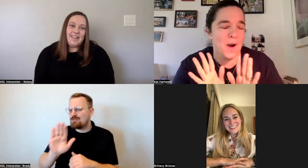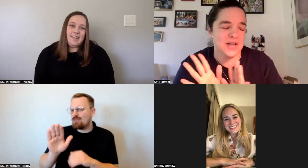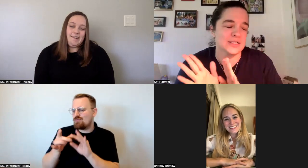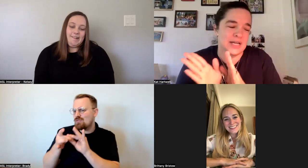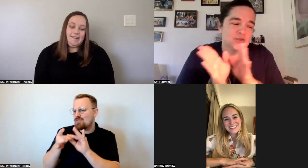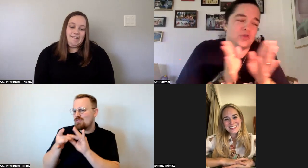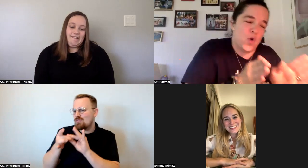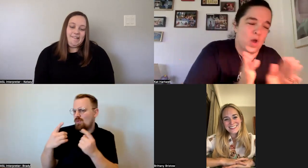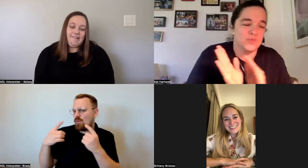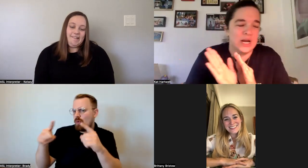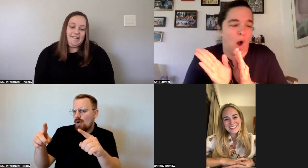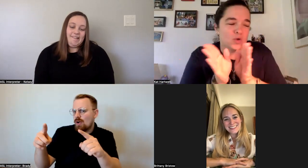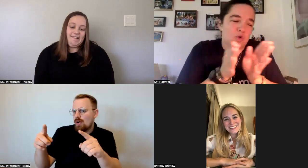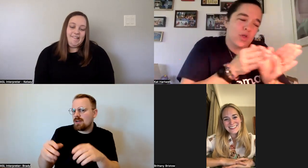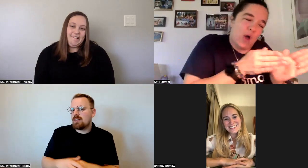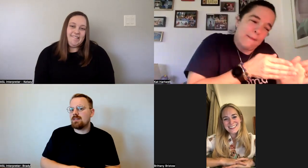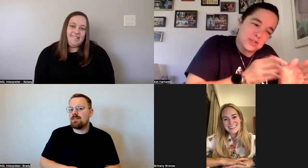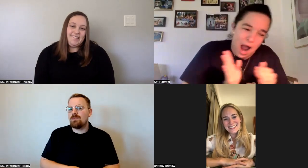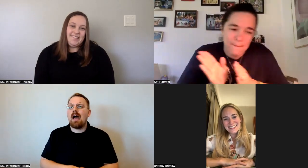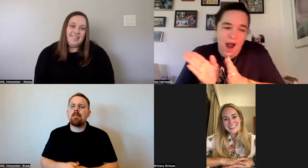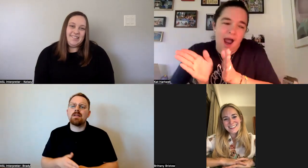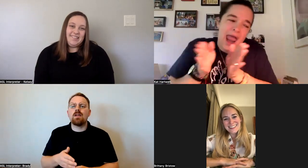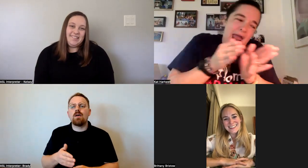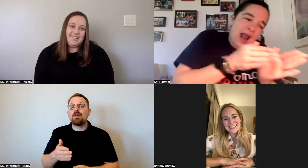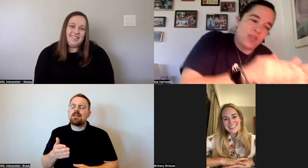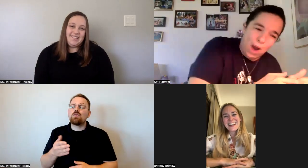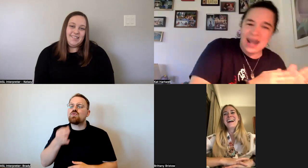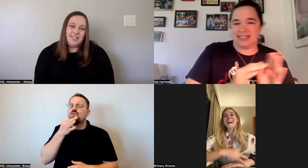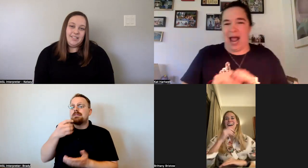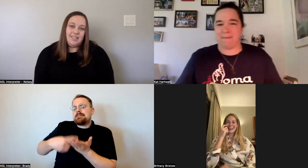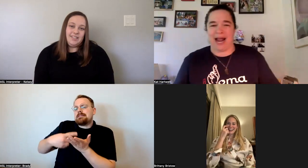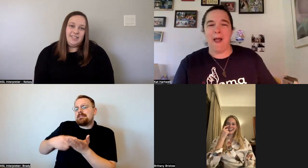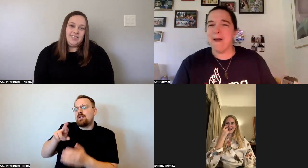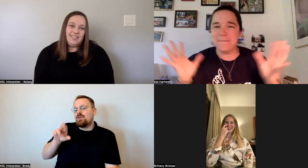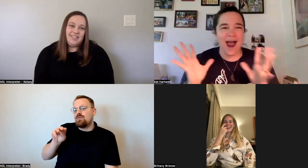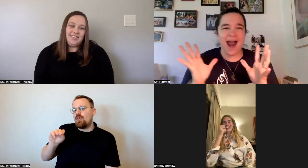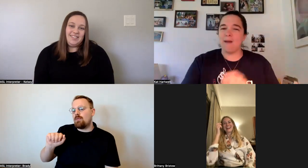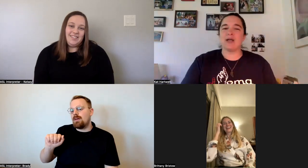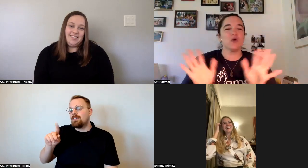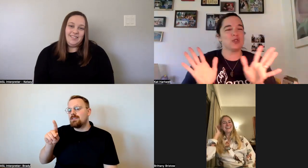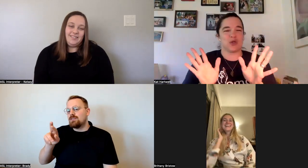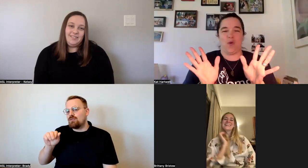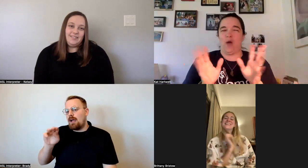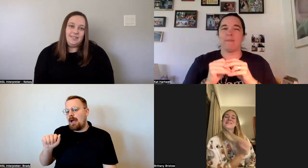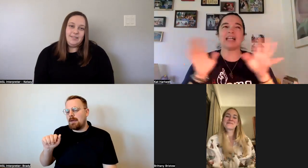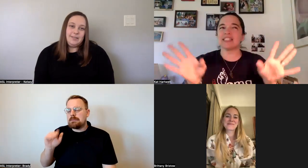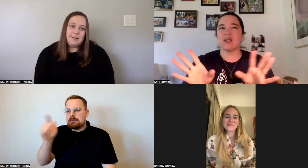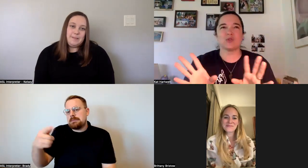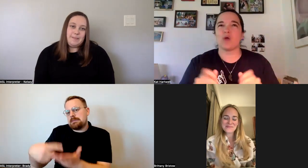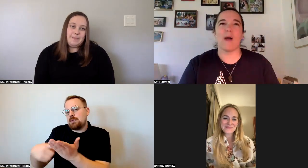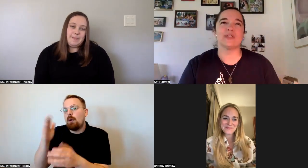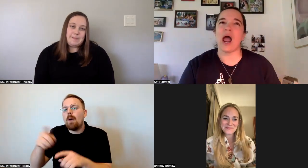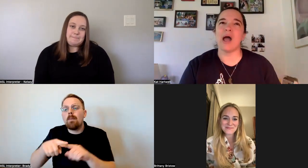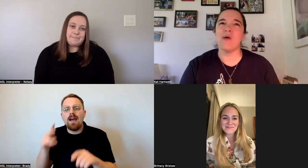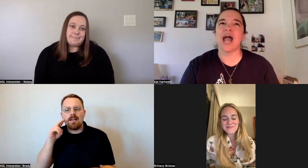talk more about Dustin soon as we go through the Romadrama and the wedding topic. But I mean, you two, I mean, I see